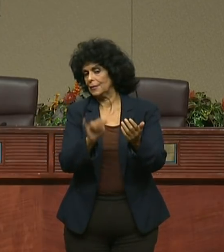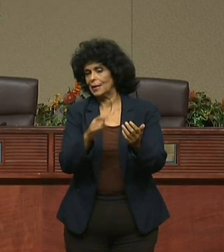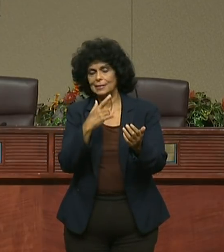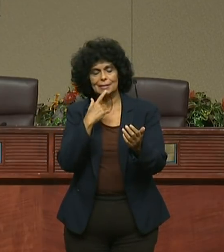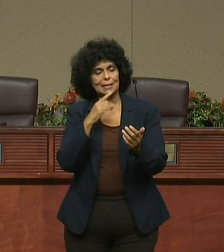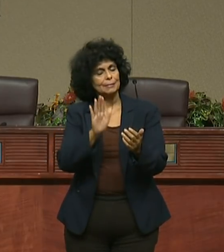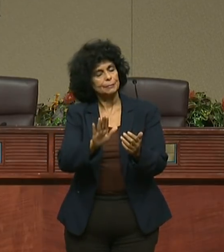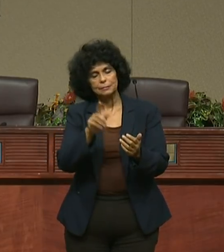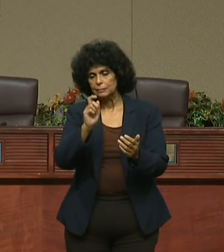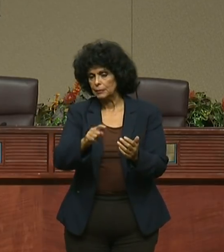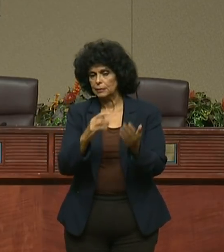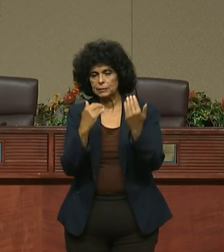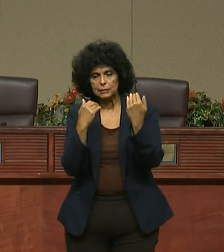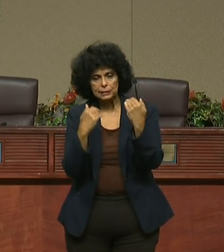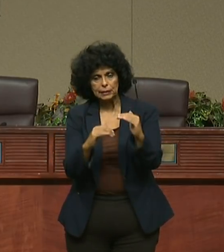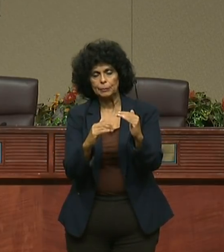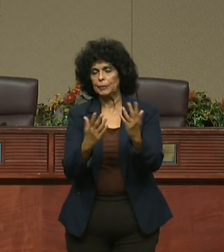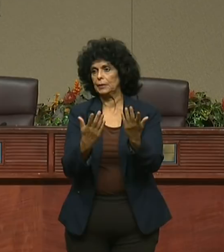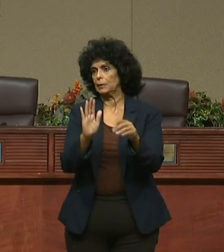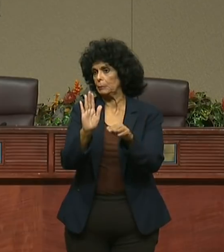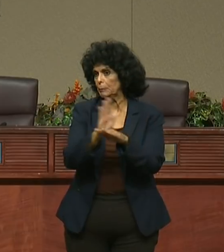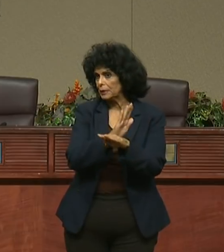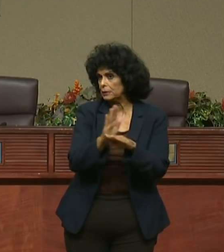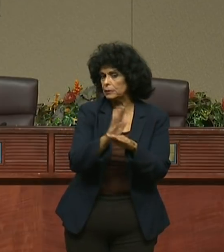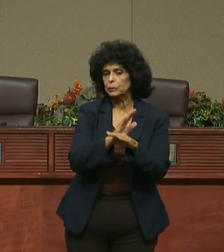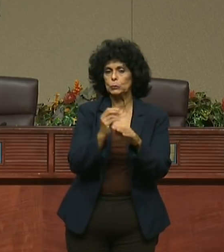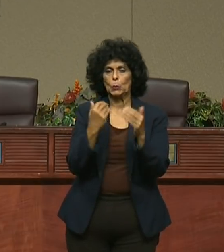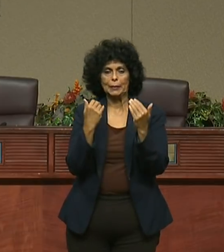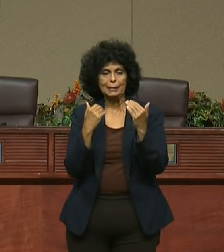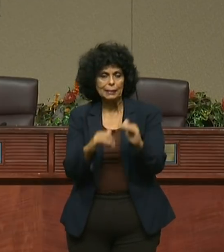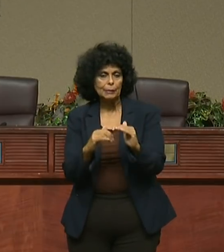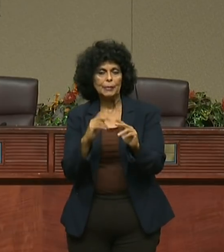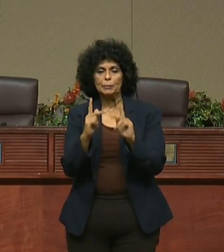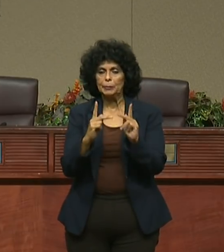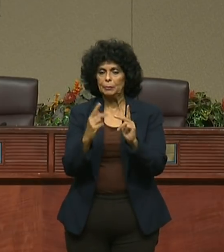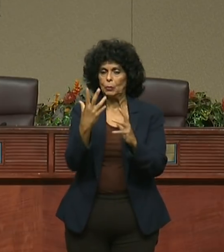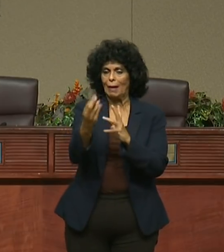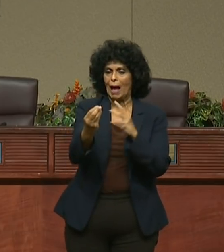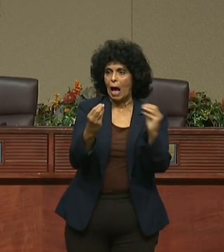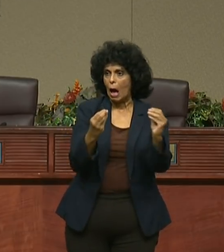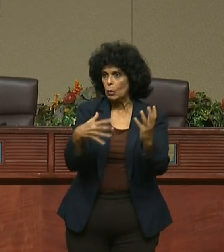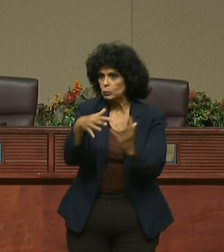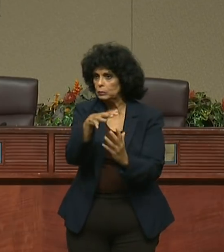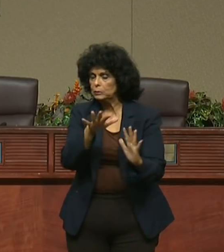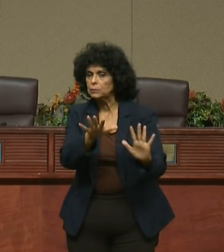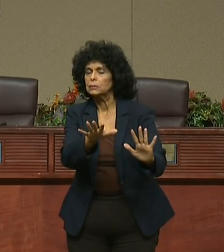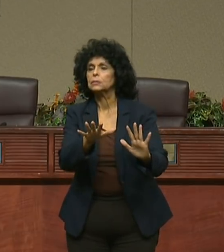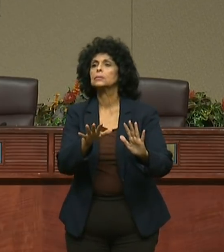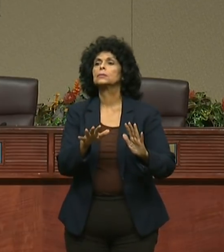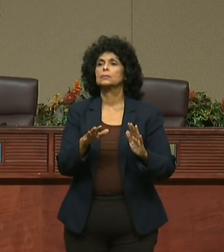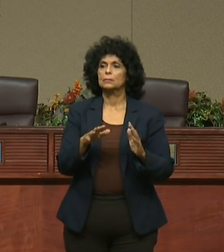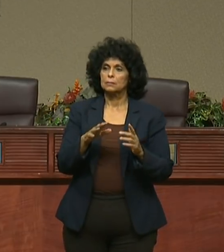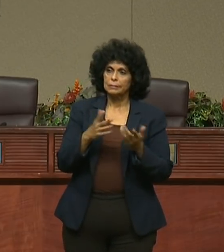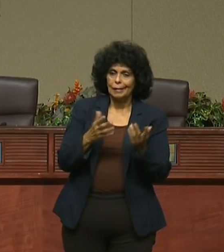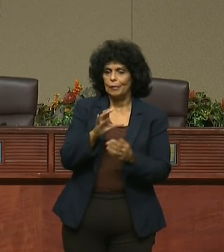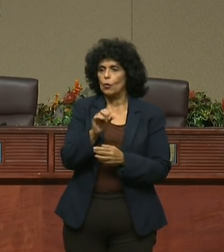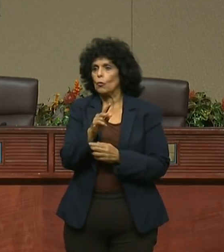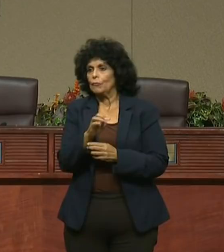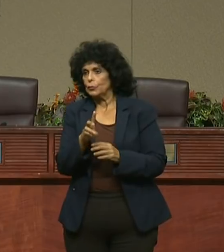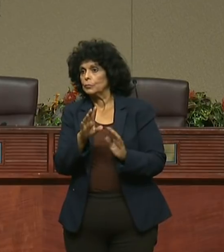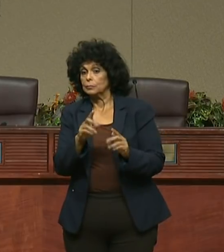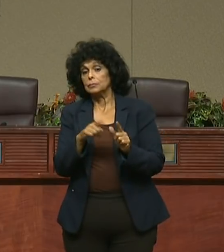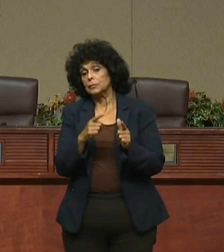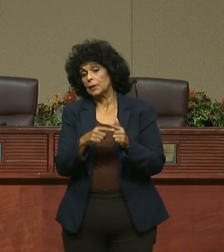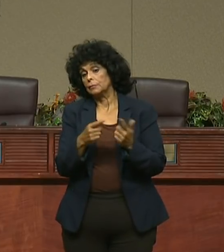business or commerce or movement within the community. It falls within their purview. And so tomorrow at the